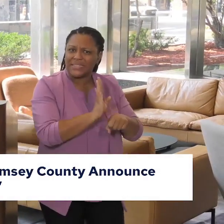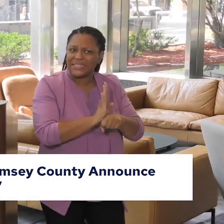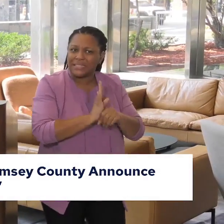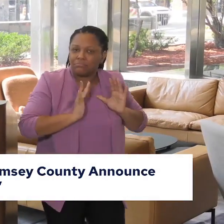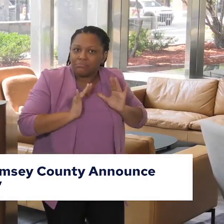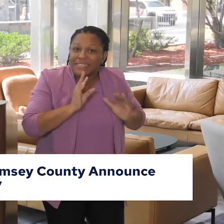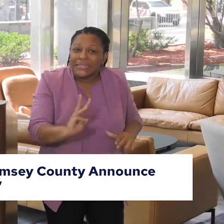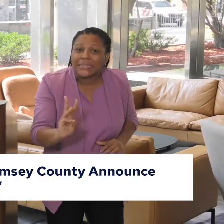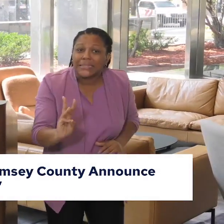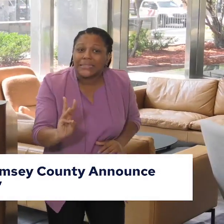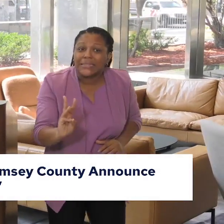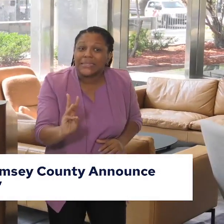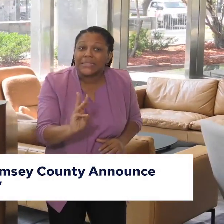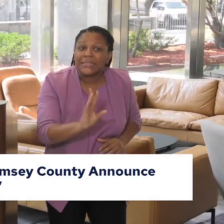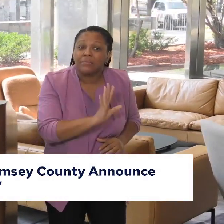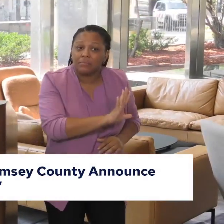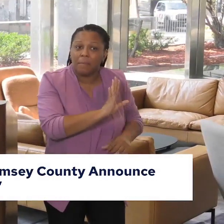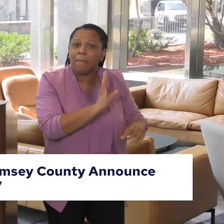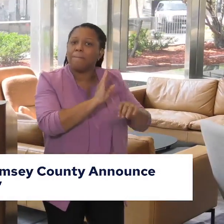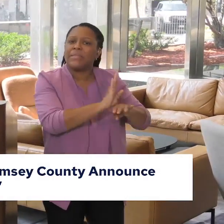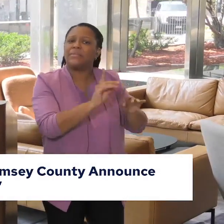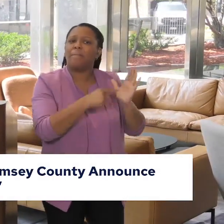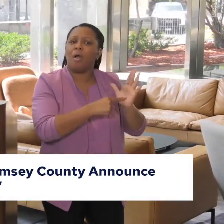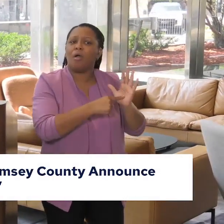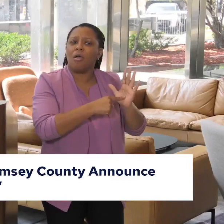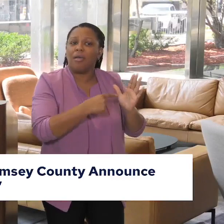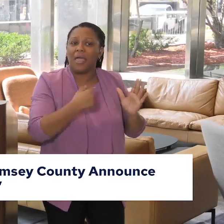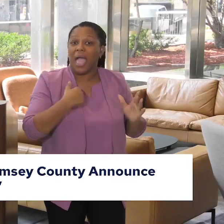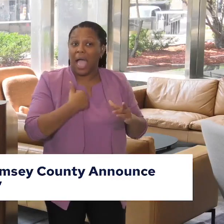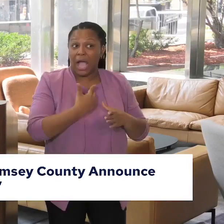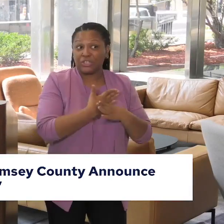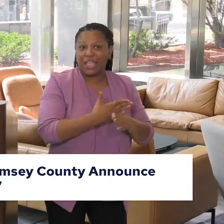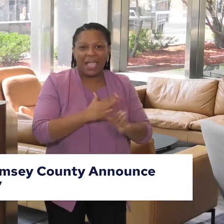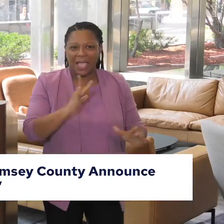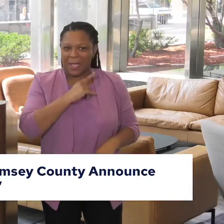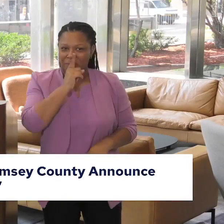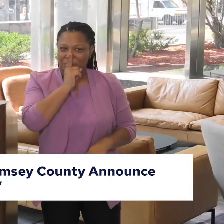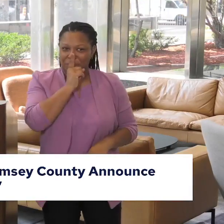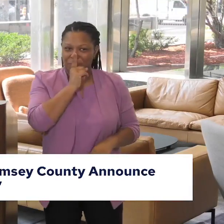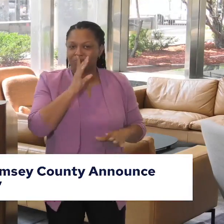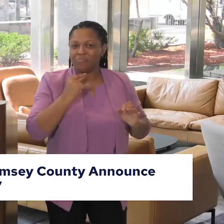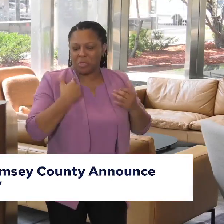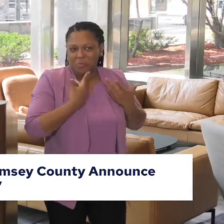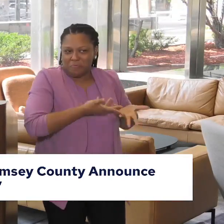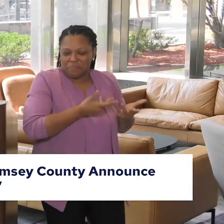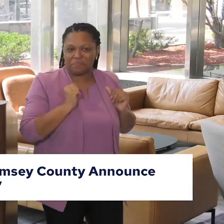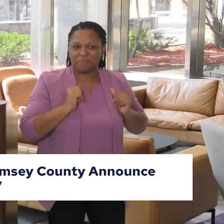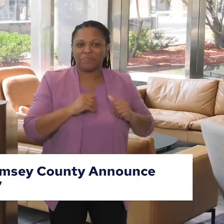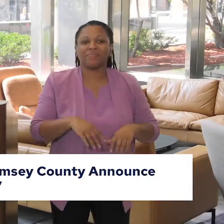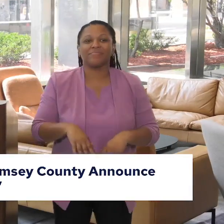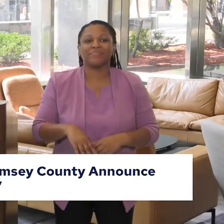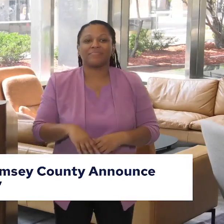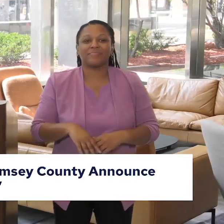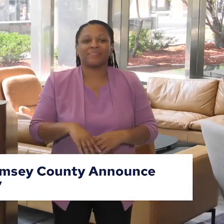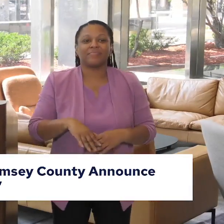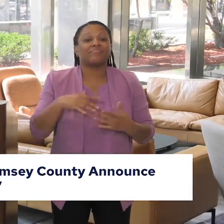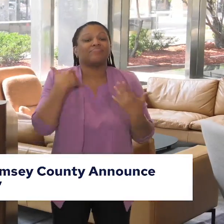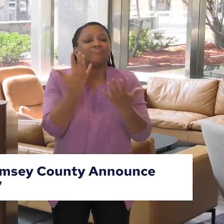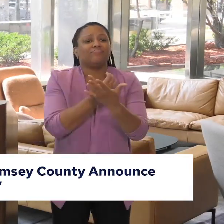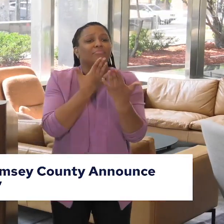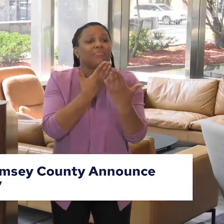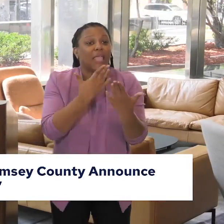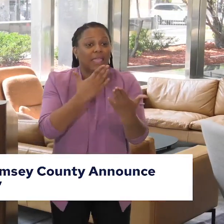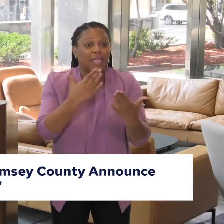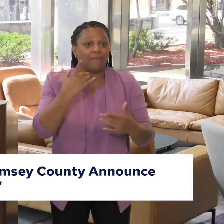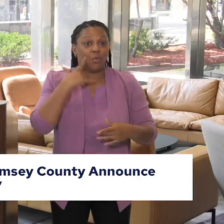But we're excited to be here. I want to just thank and really, really appreciate our partners at the county who have worked really, really hard to put this work together. I want to thank